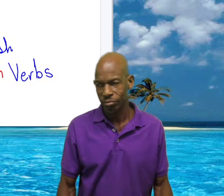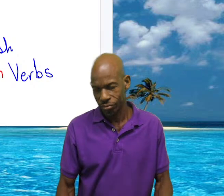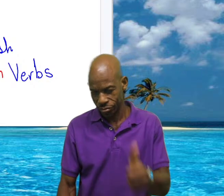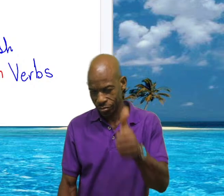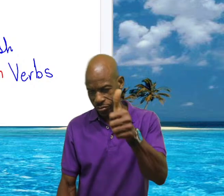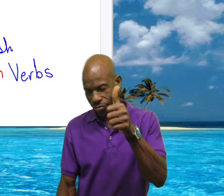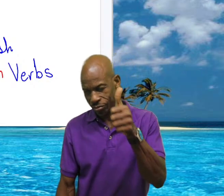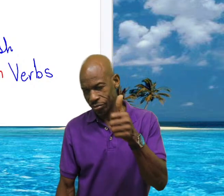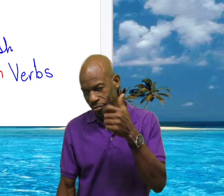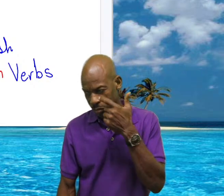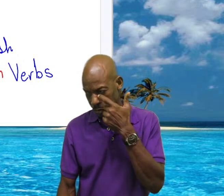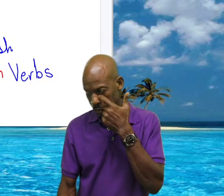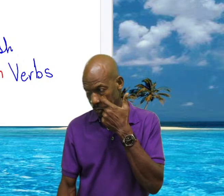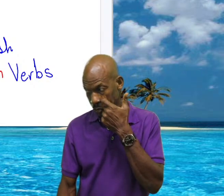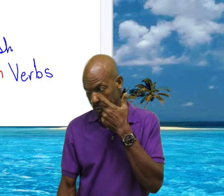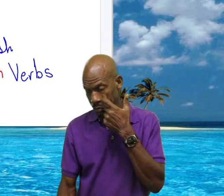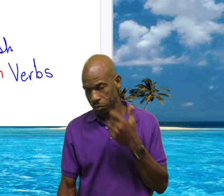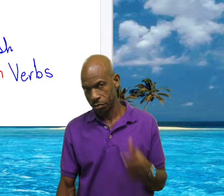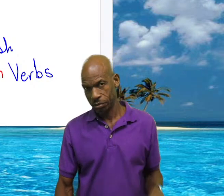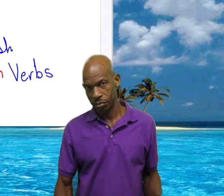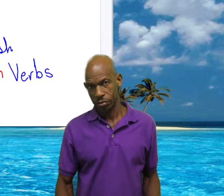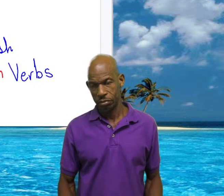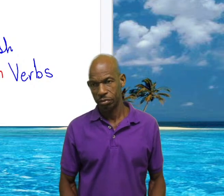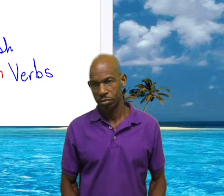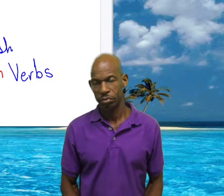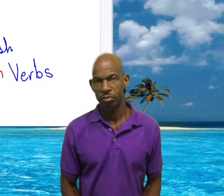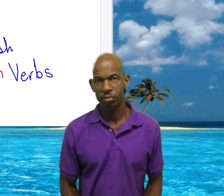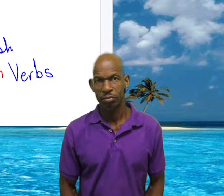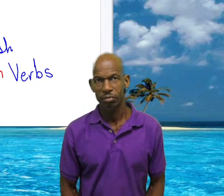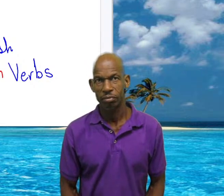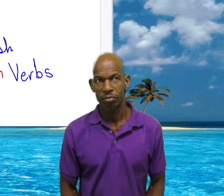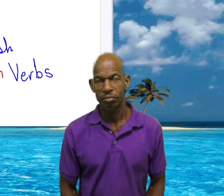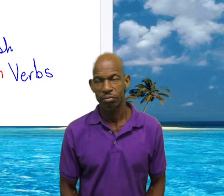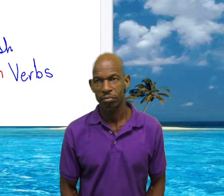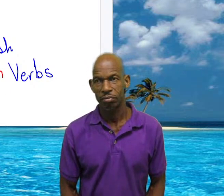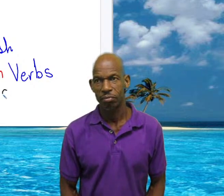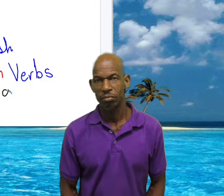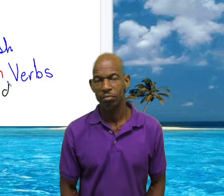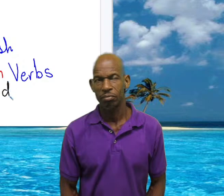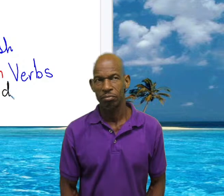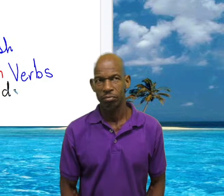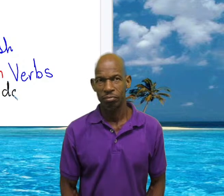have dance in sign language, and you have dance in English.